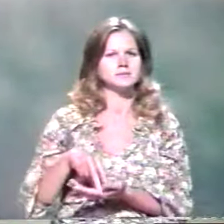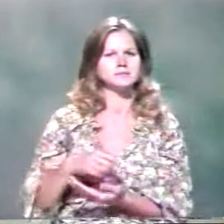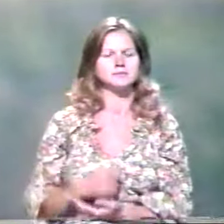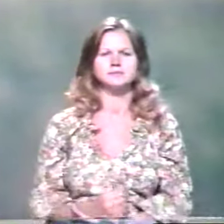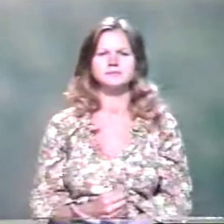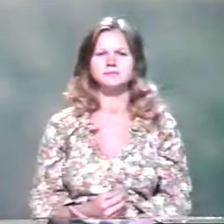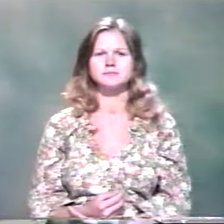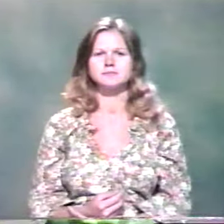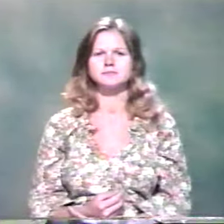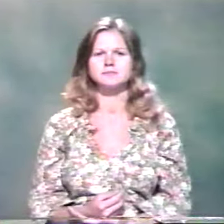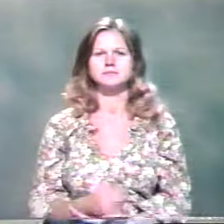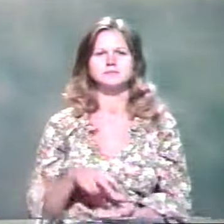Jump.